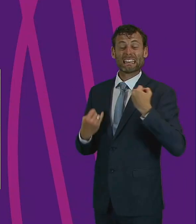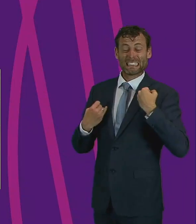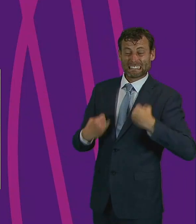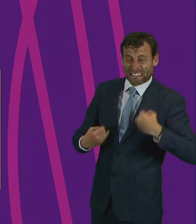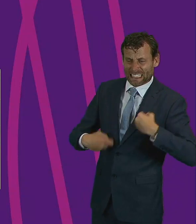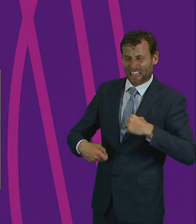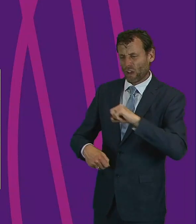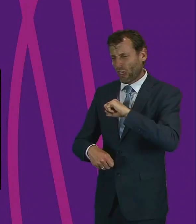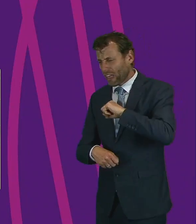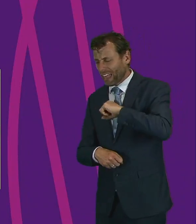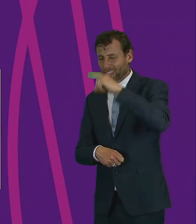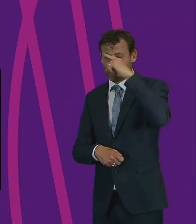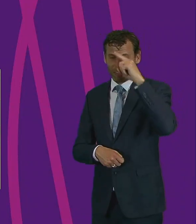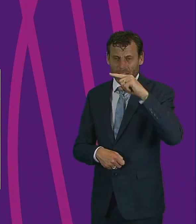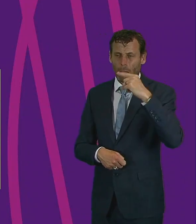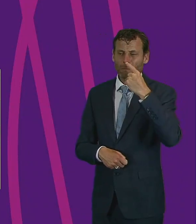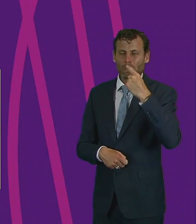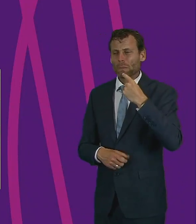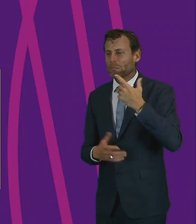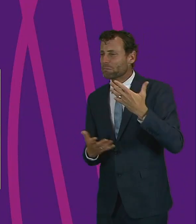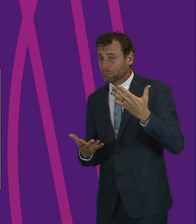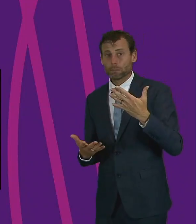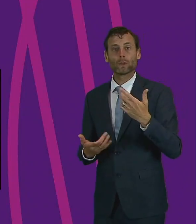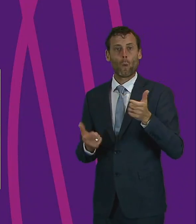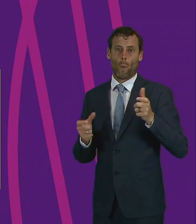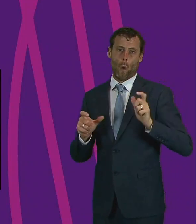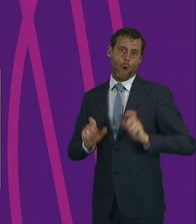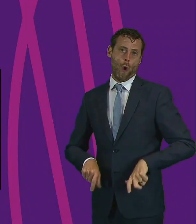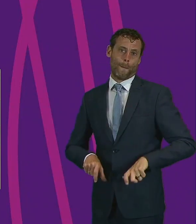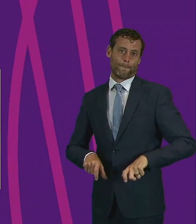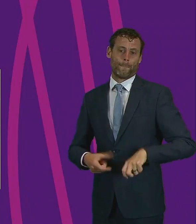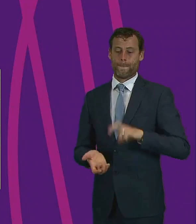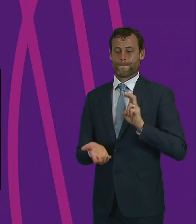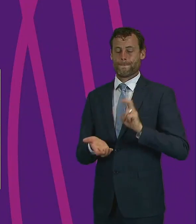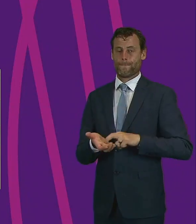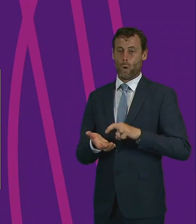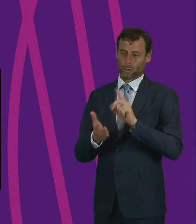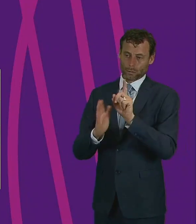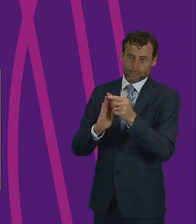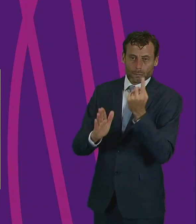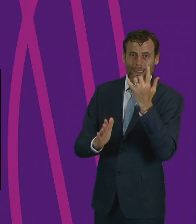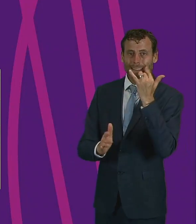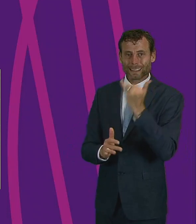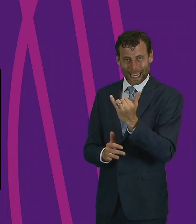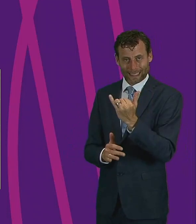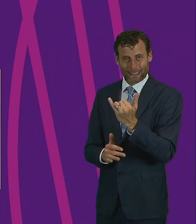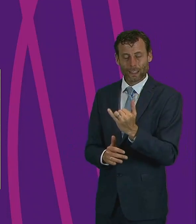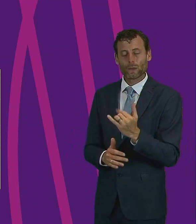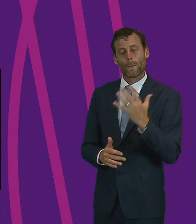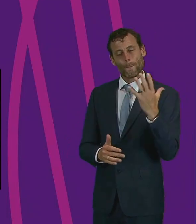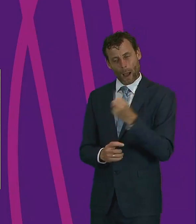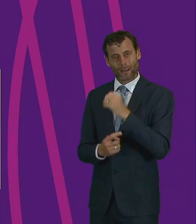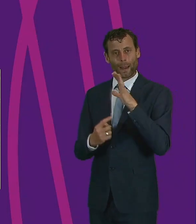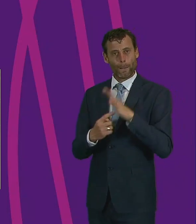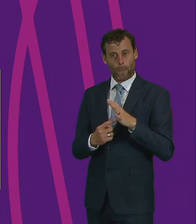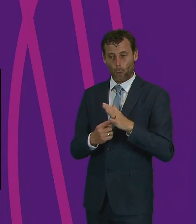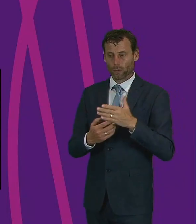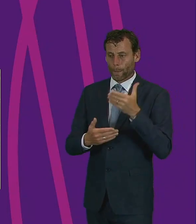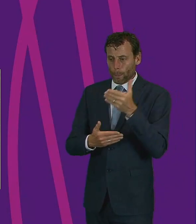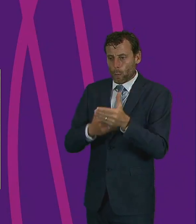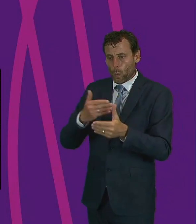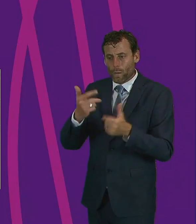book a test. But even so, there is very little headroom for change. So we move forward cautiously. We must